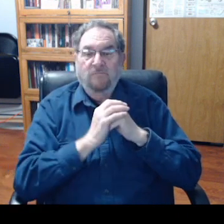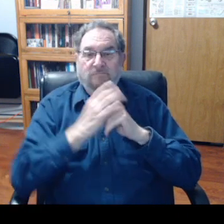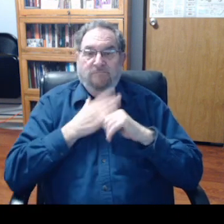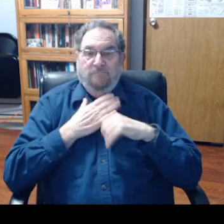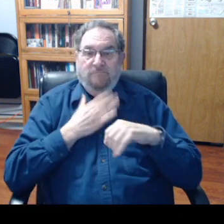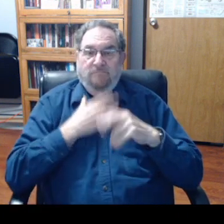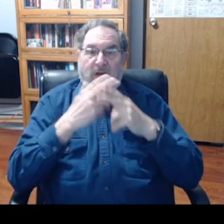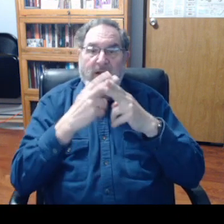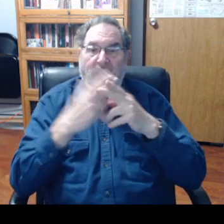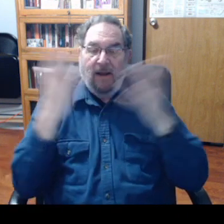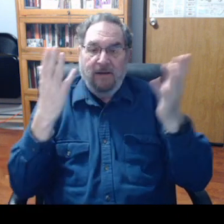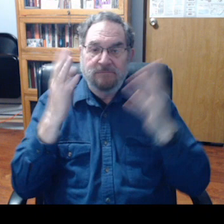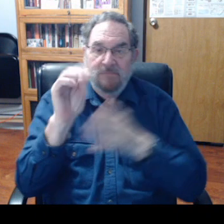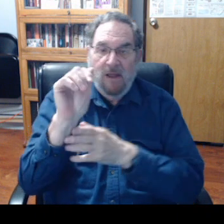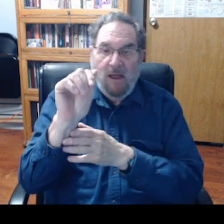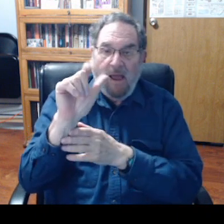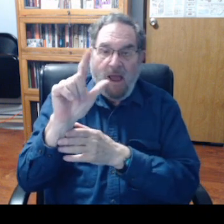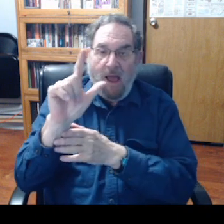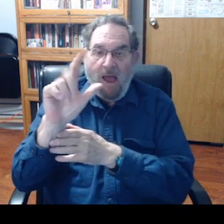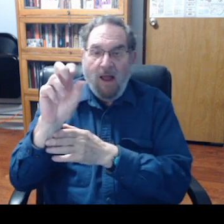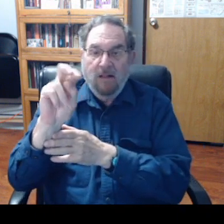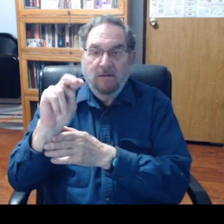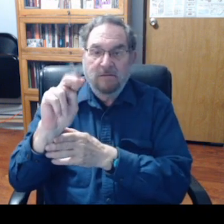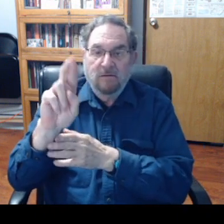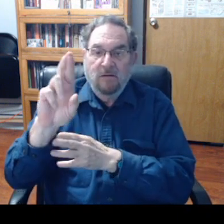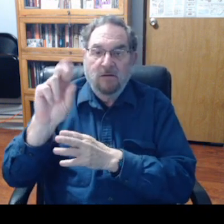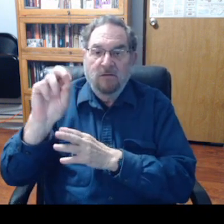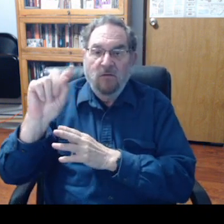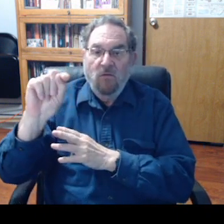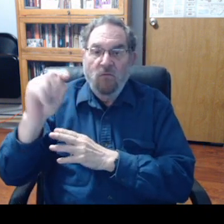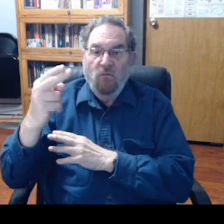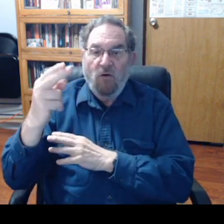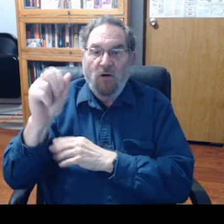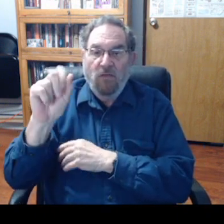Hello, my name Alan